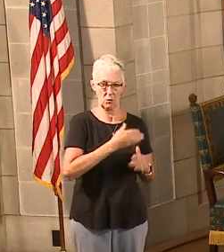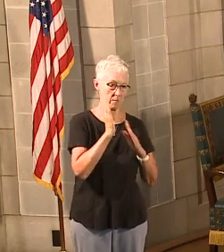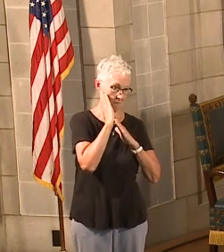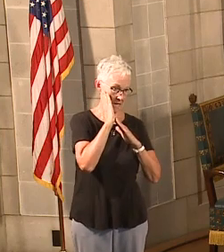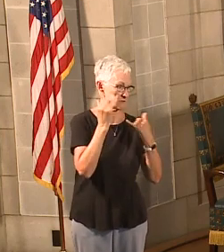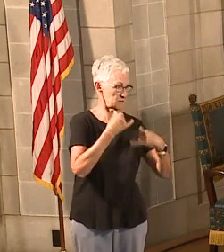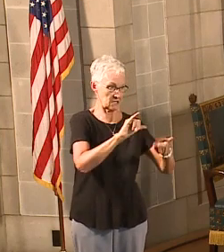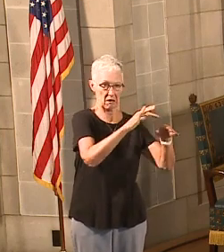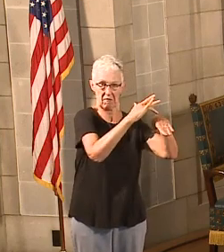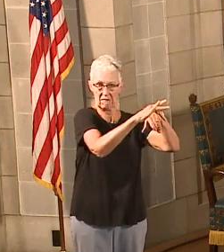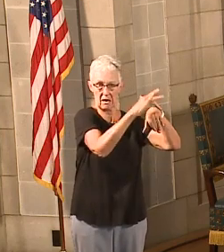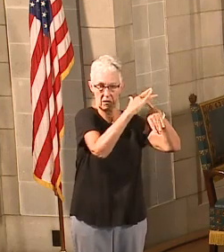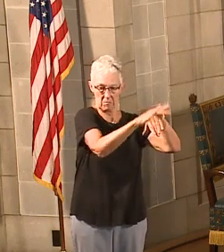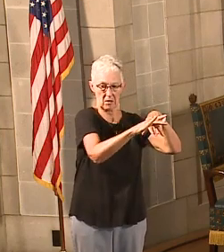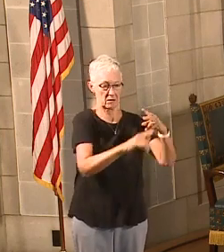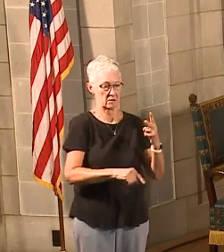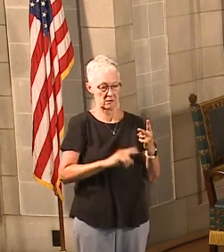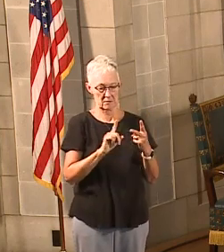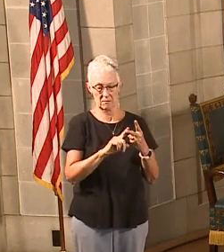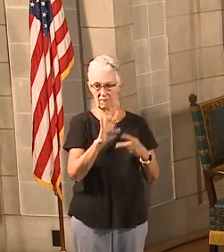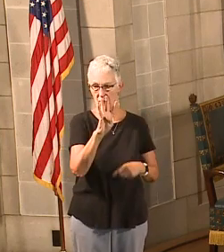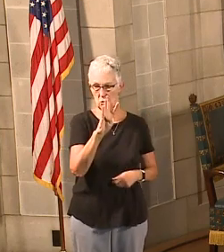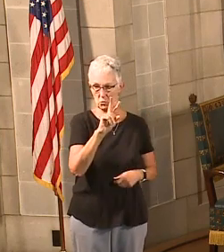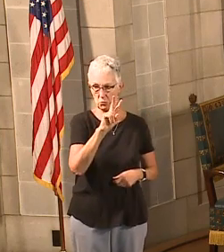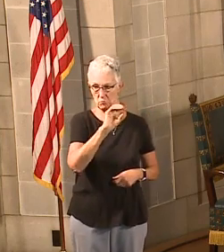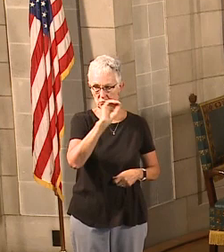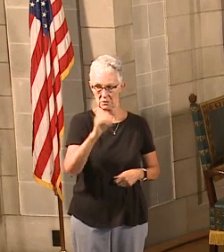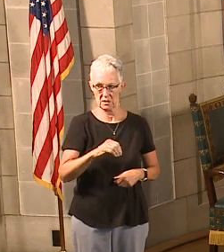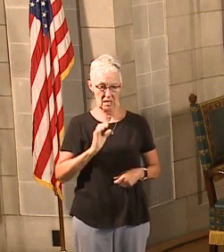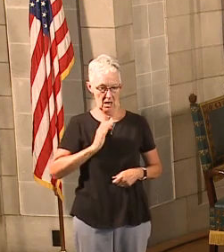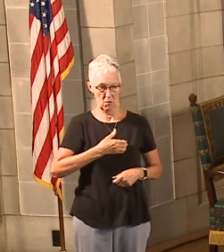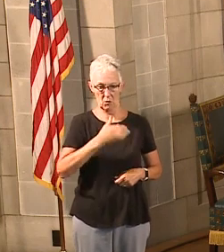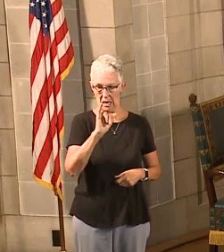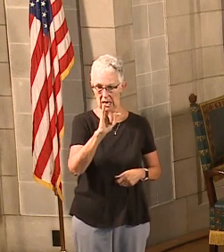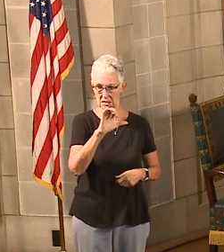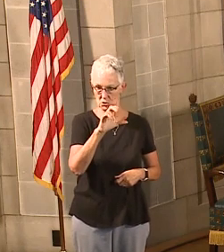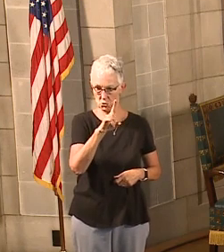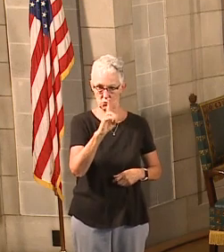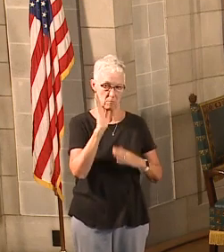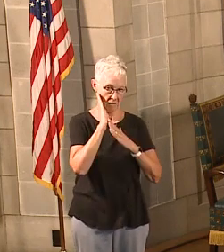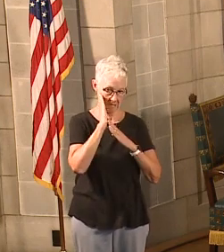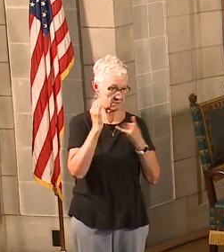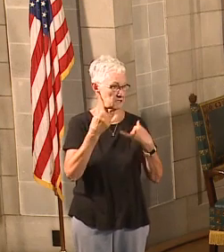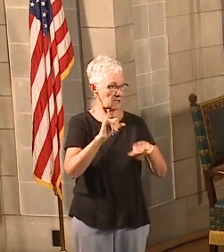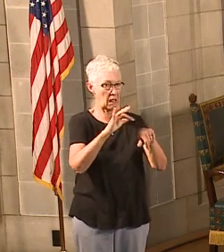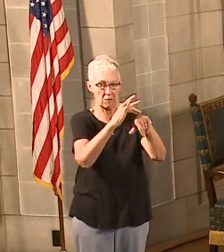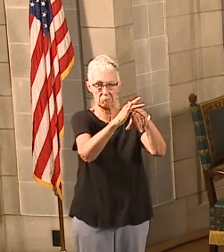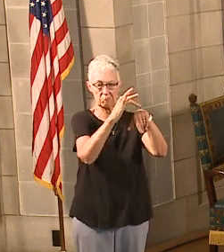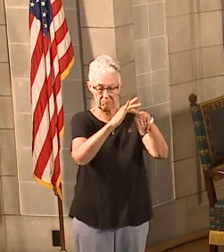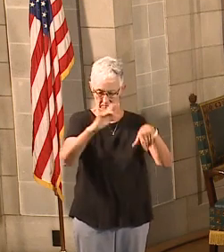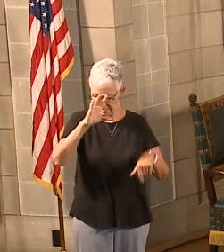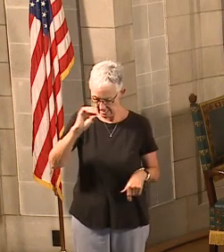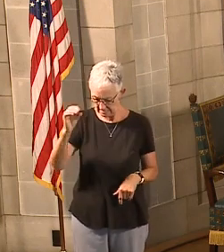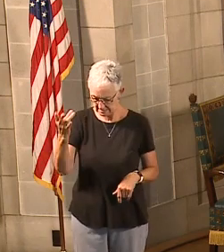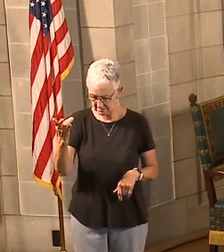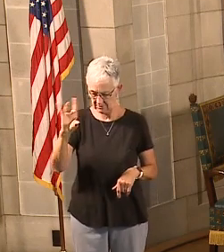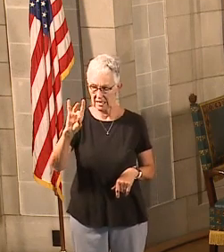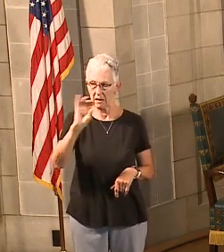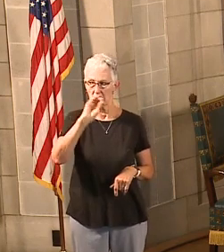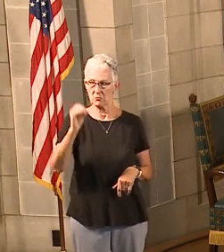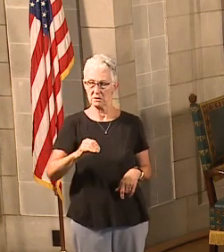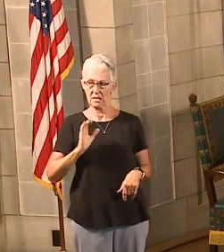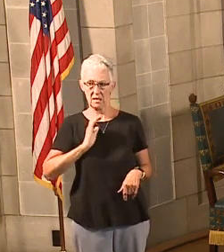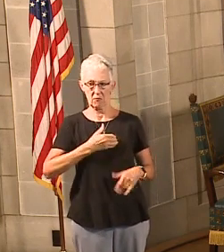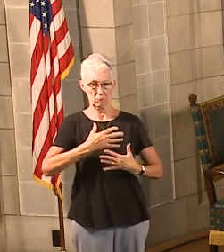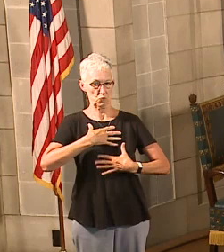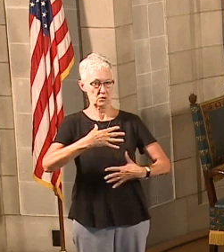beds are available, 42% of our intensive care unit beds available, and 78% of our ventilators are available. So we continue